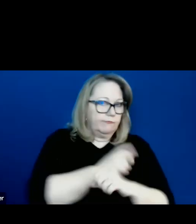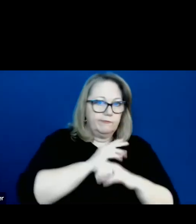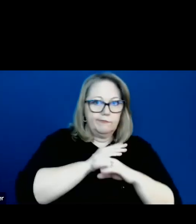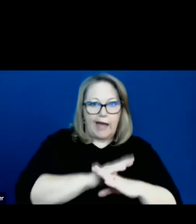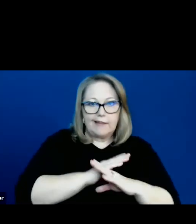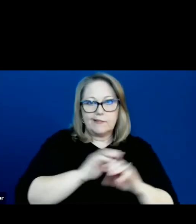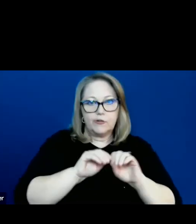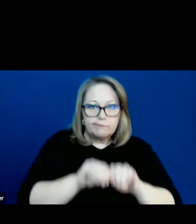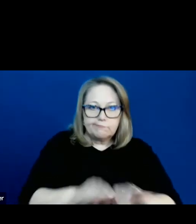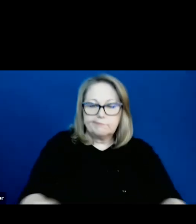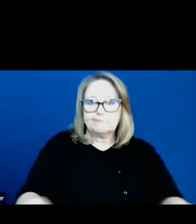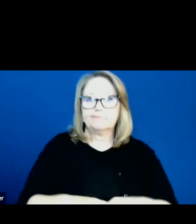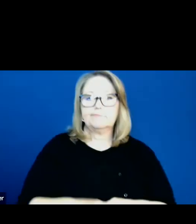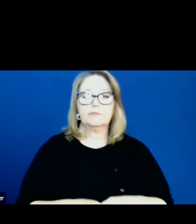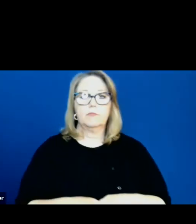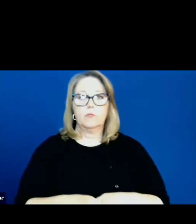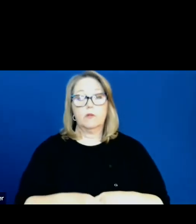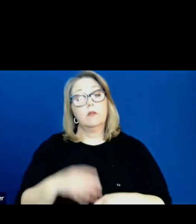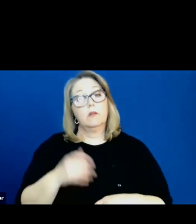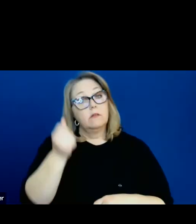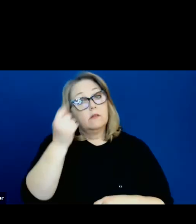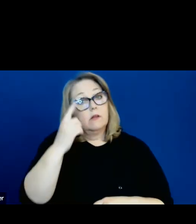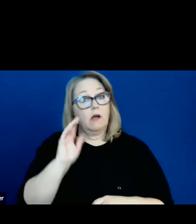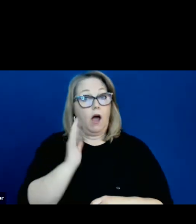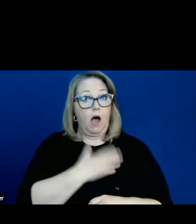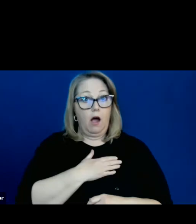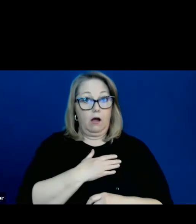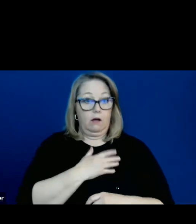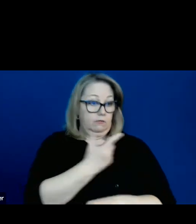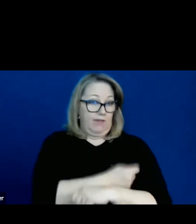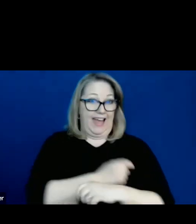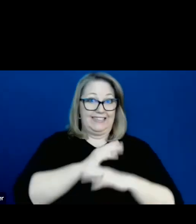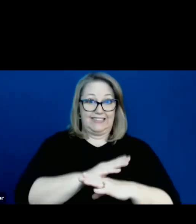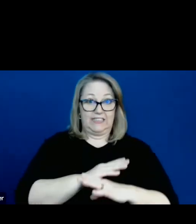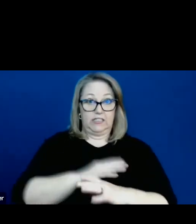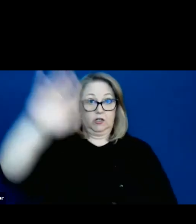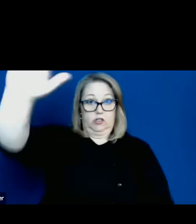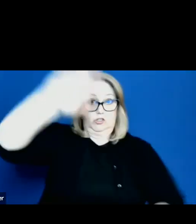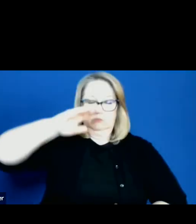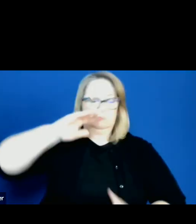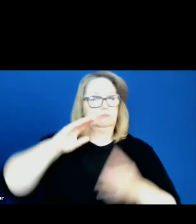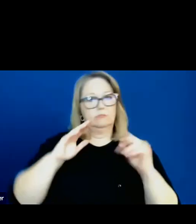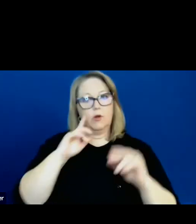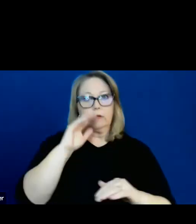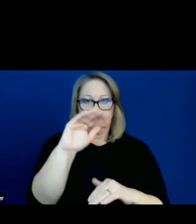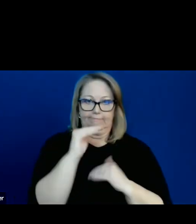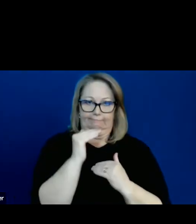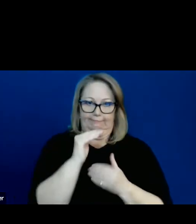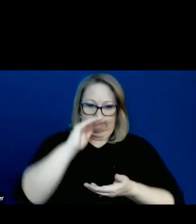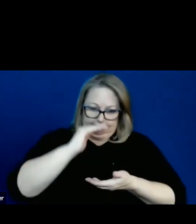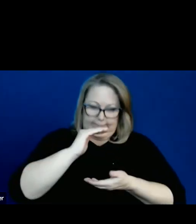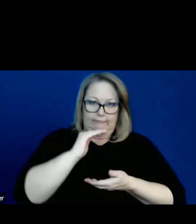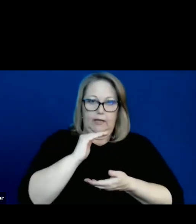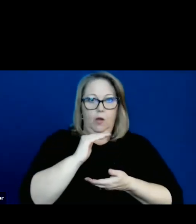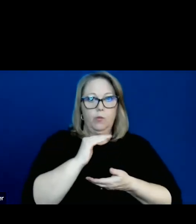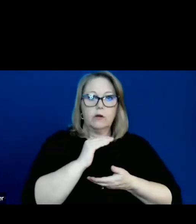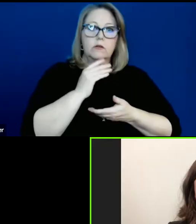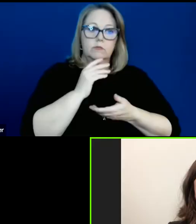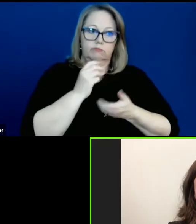We continue to have a limited supply of vaccine and are working with organizations statewide to provide information on the tiers and